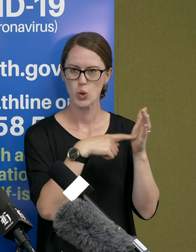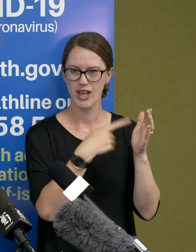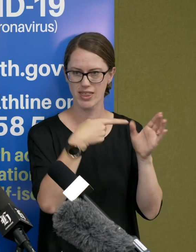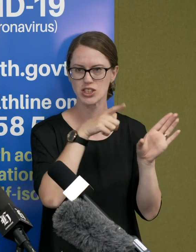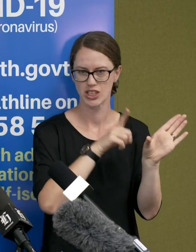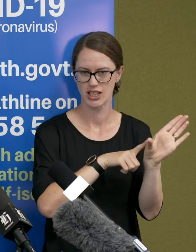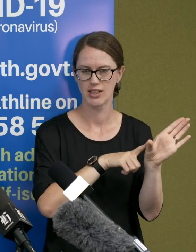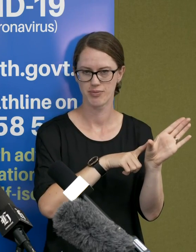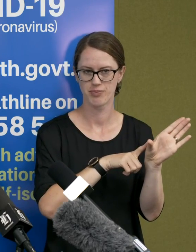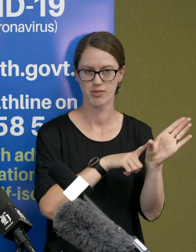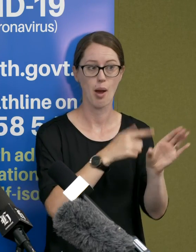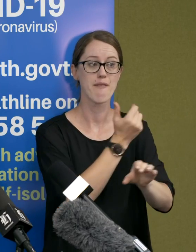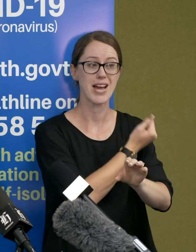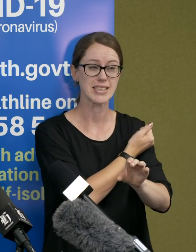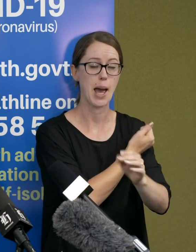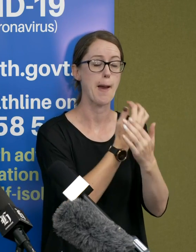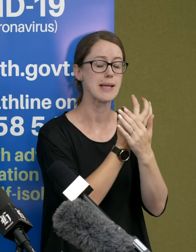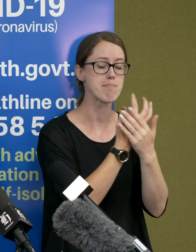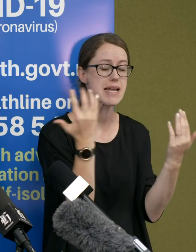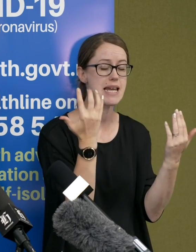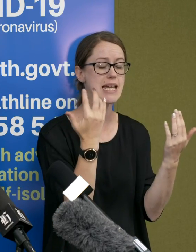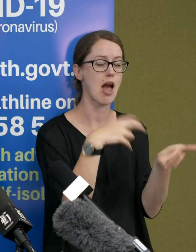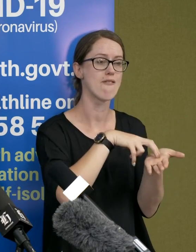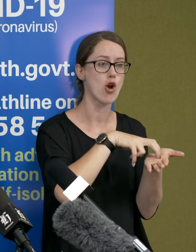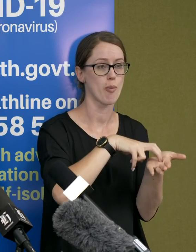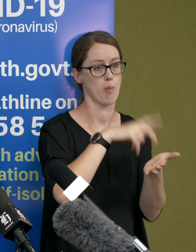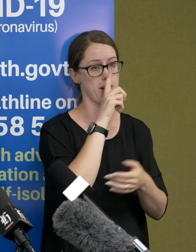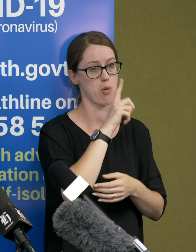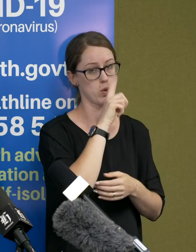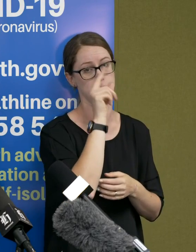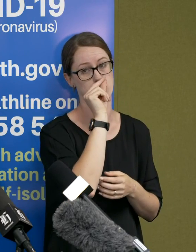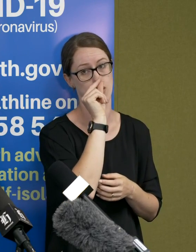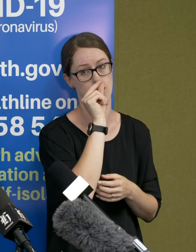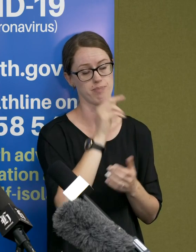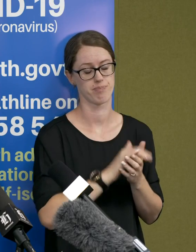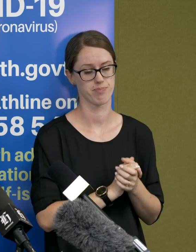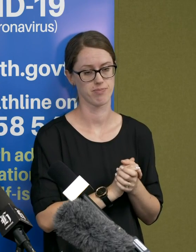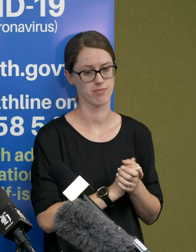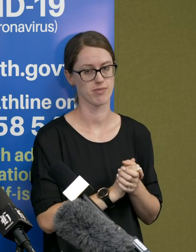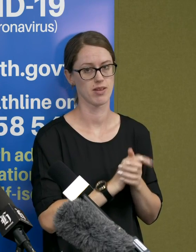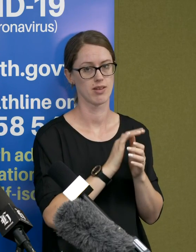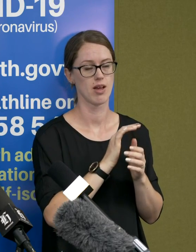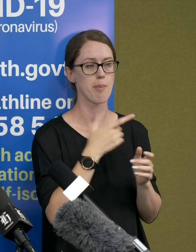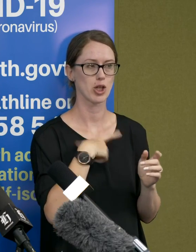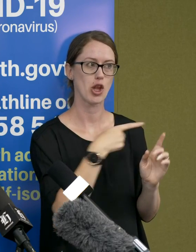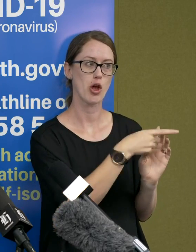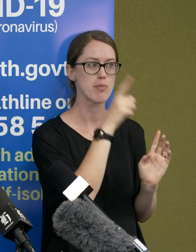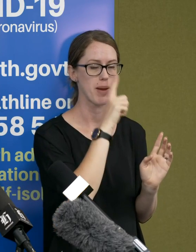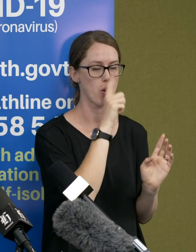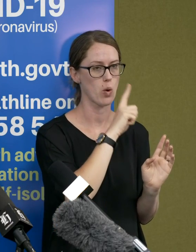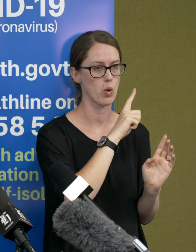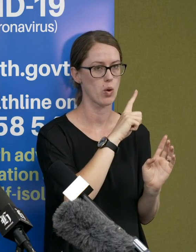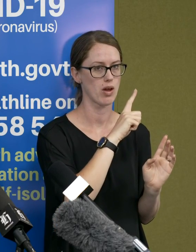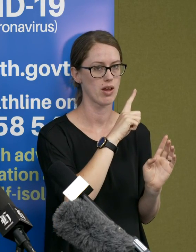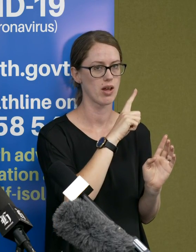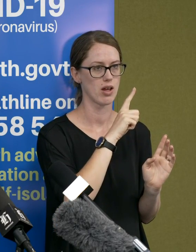year that we vaccinate as many of our vulnerable people against influenza, because they are the ones who are most